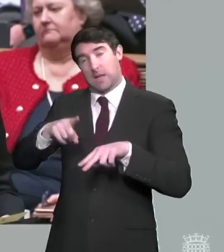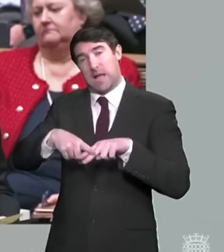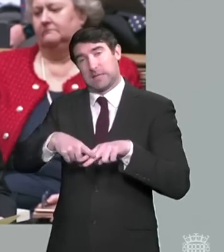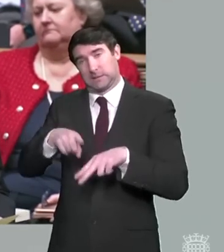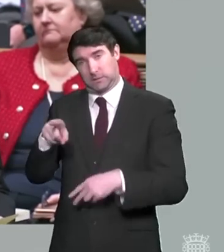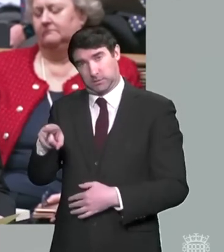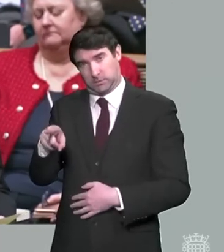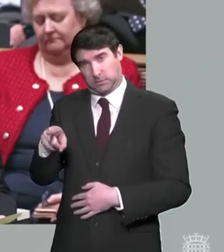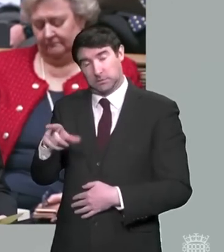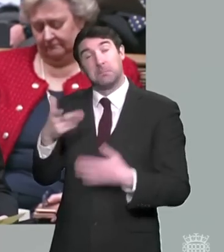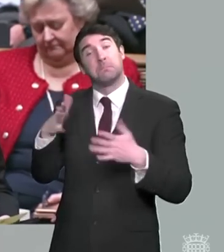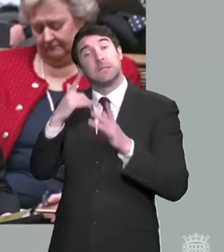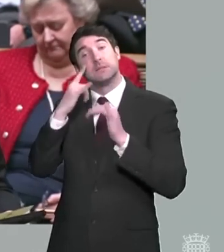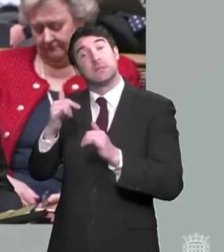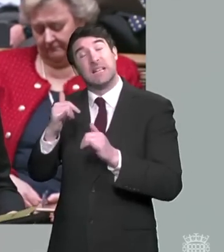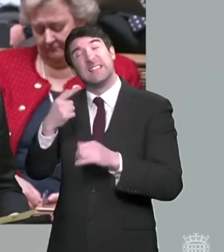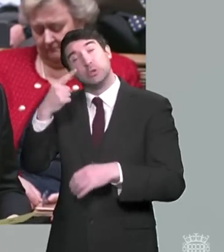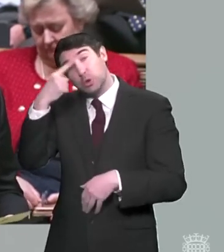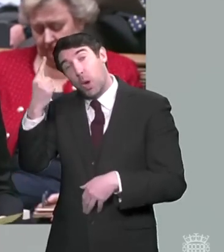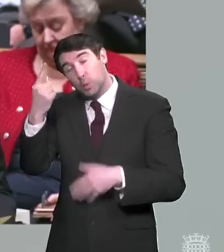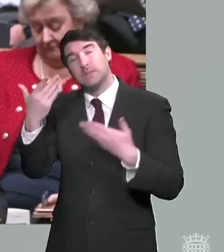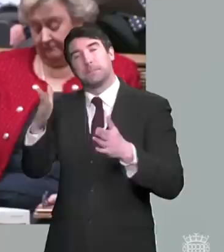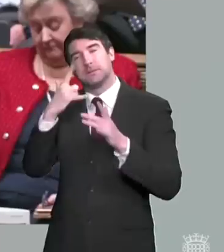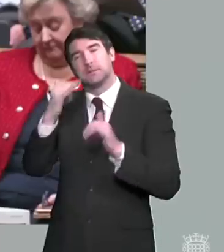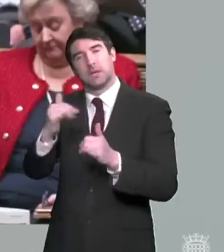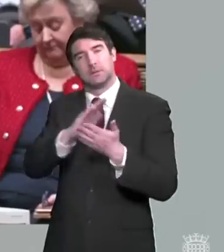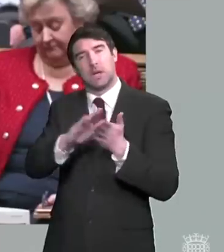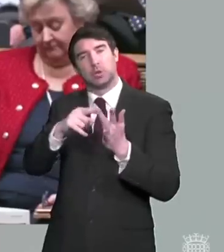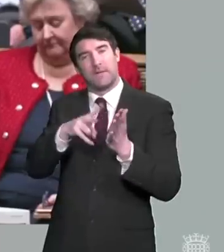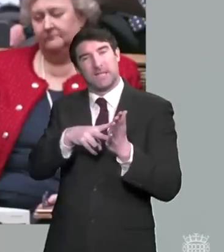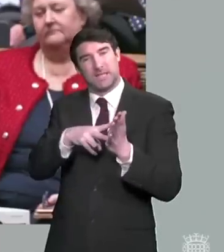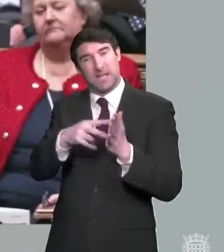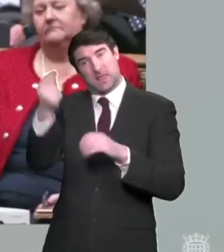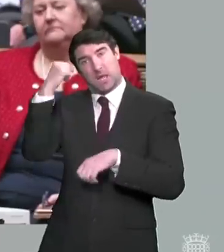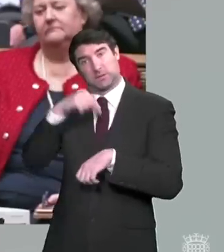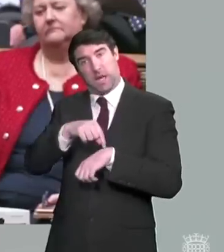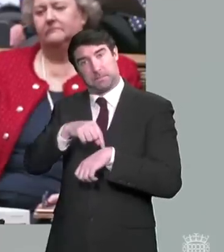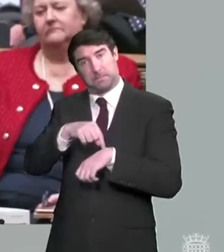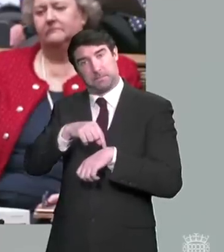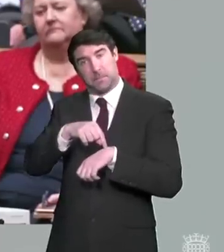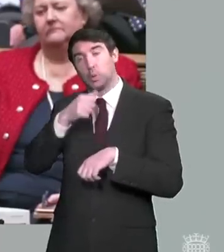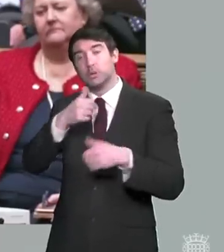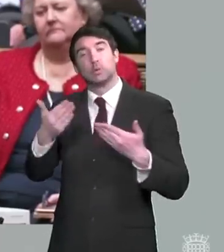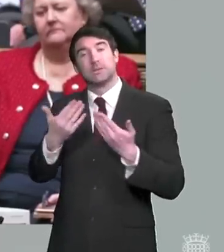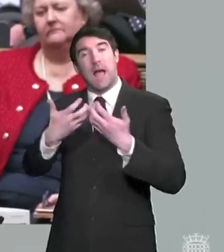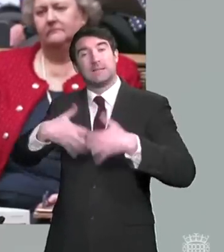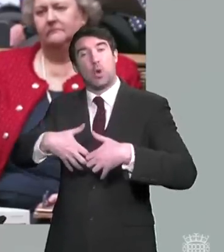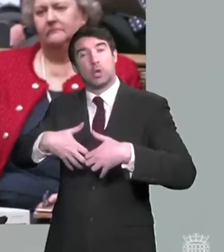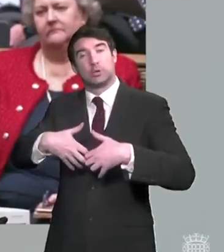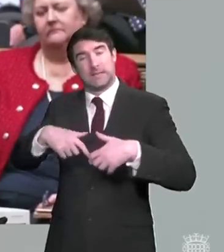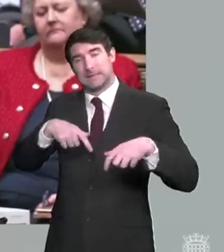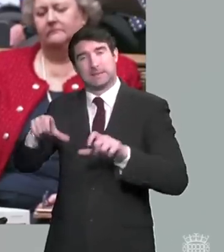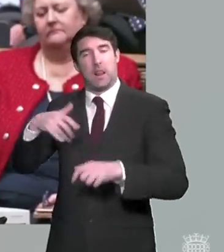that with the medical advances we have made, he would still be alive today. As my right honourable friend will know, this week